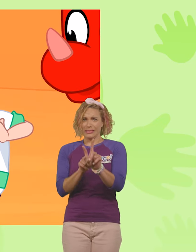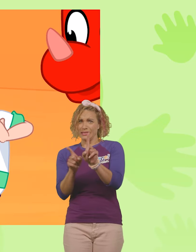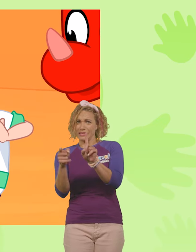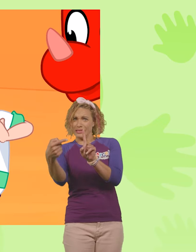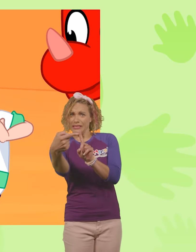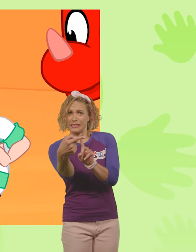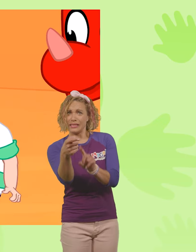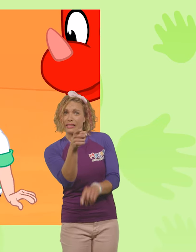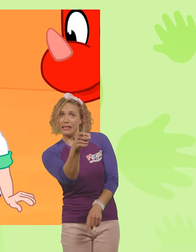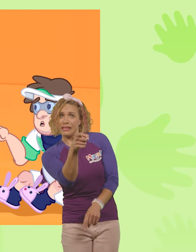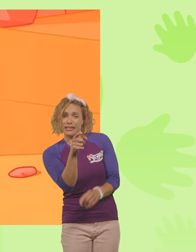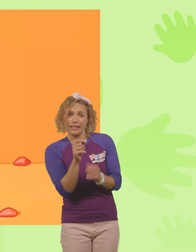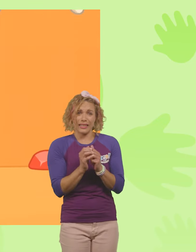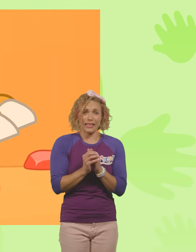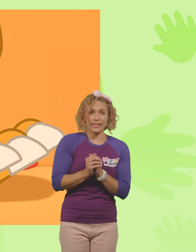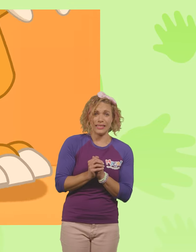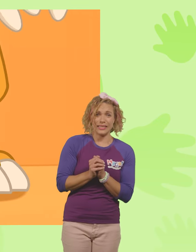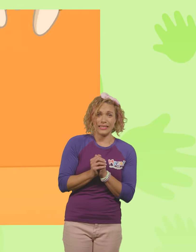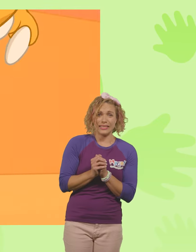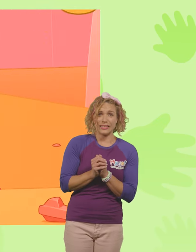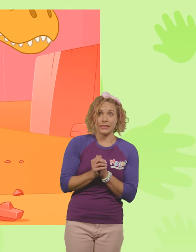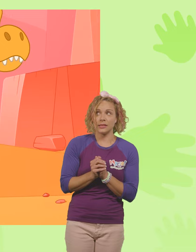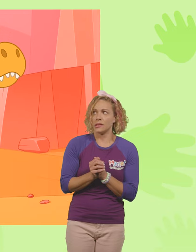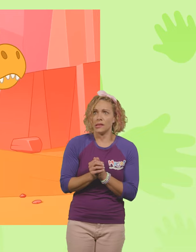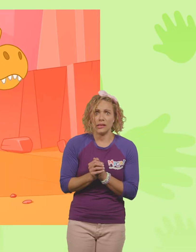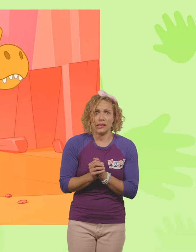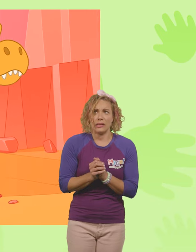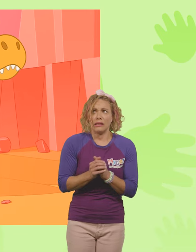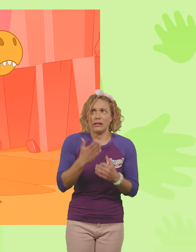Stein? Behind you.